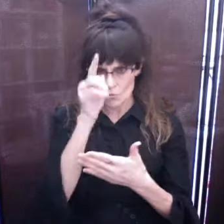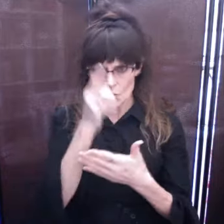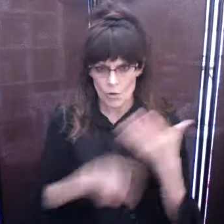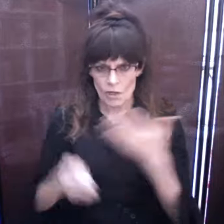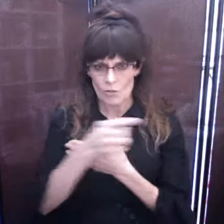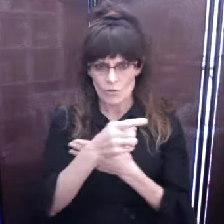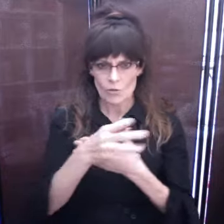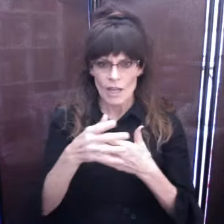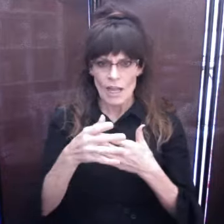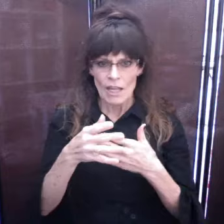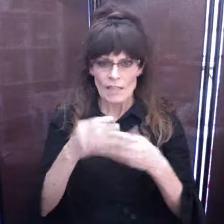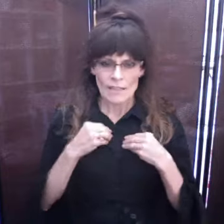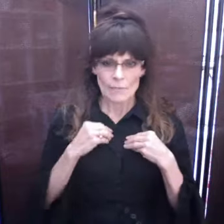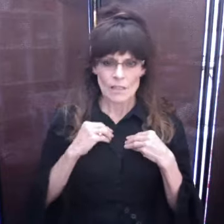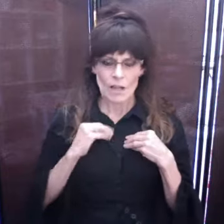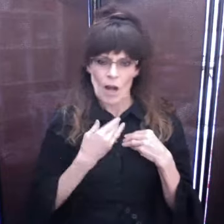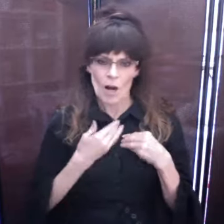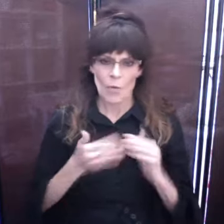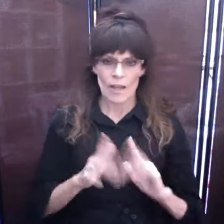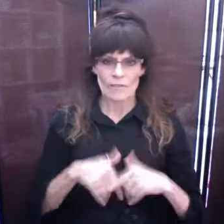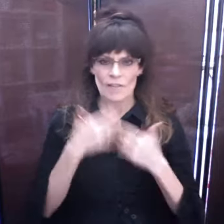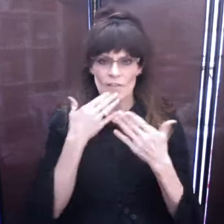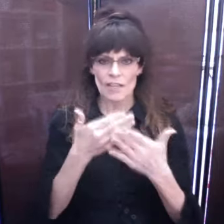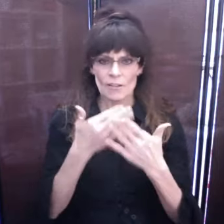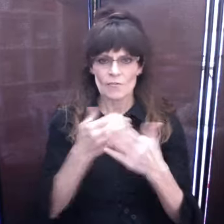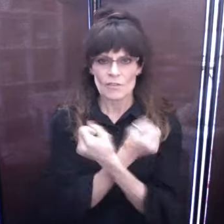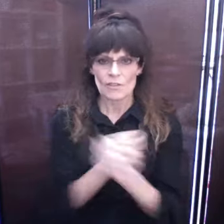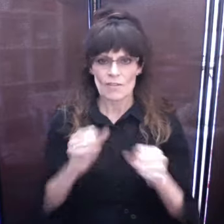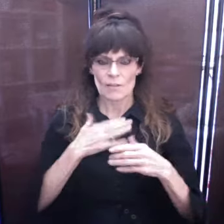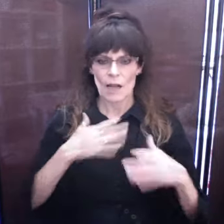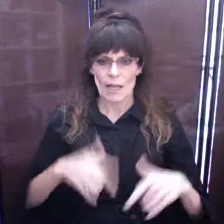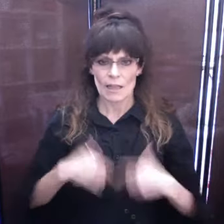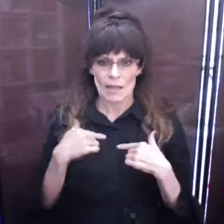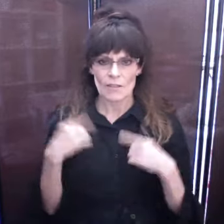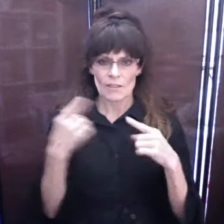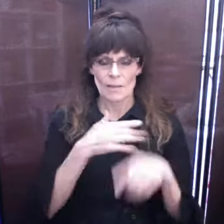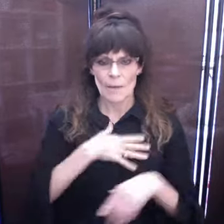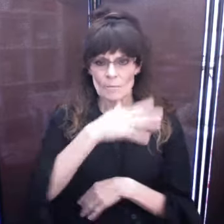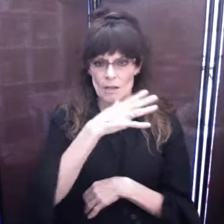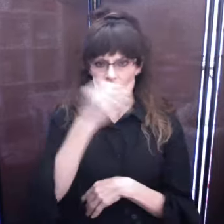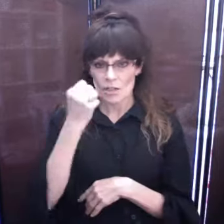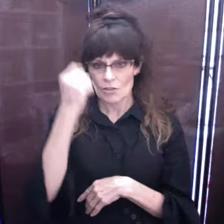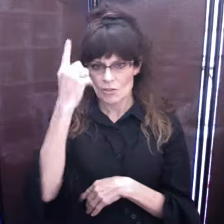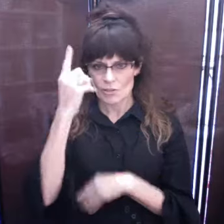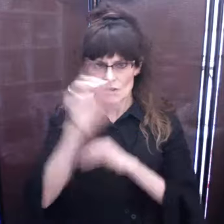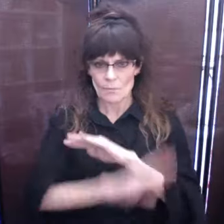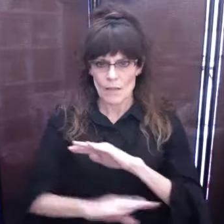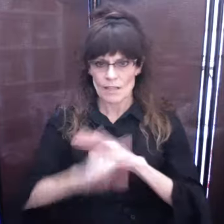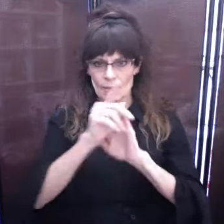of life. And thank you for saving my life. Because it wasn't until my mother understood the basic principle of, what do they say,